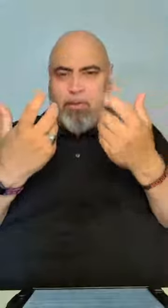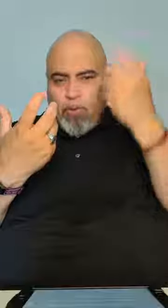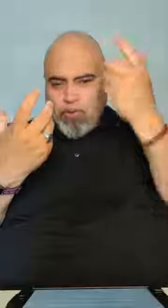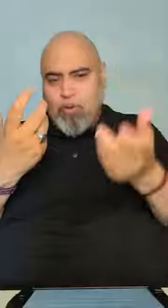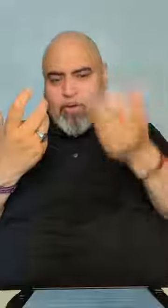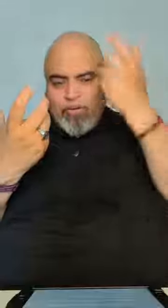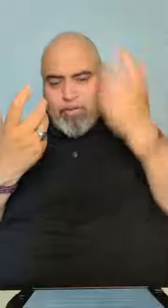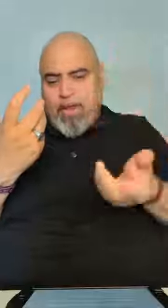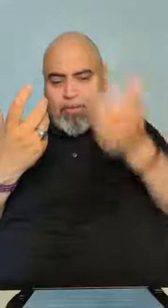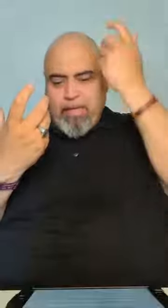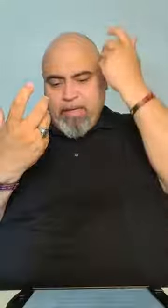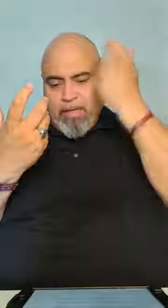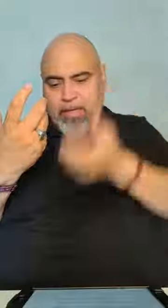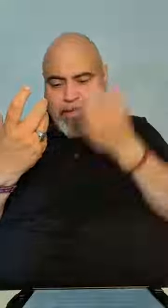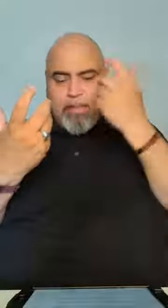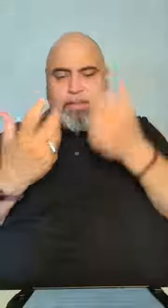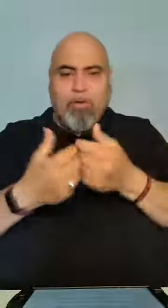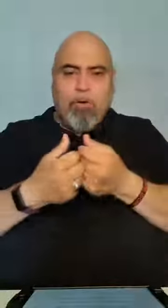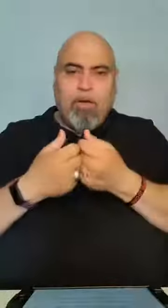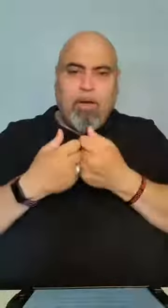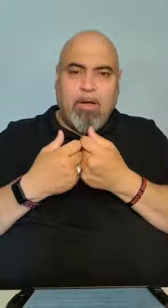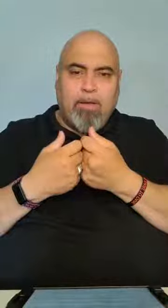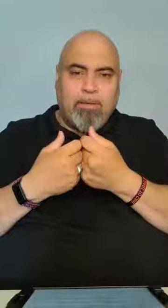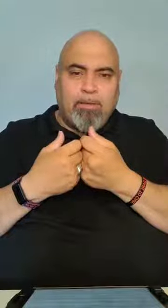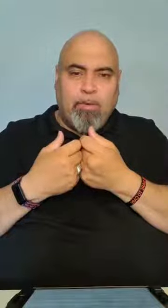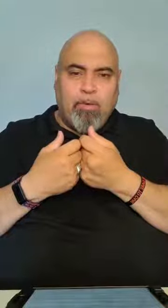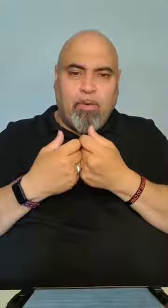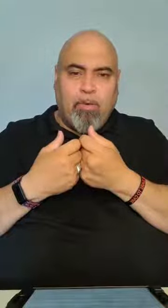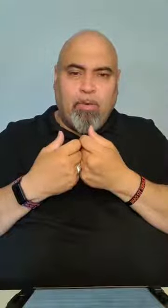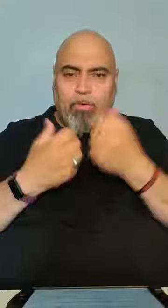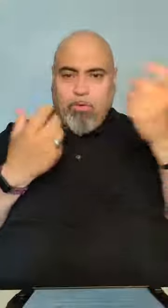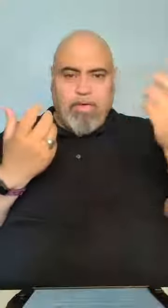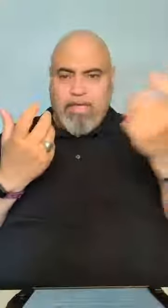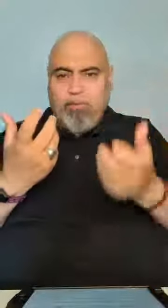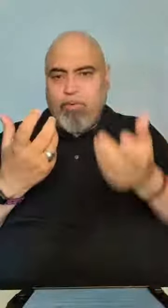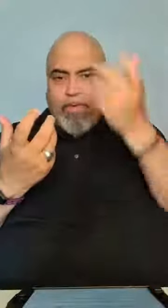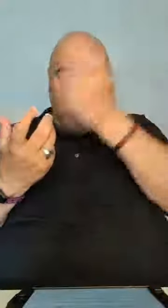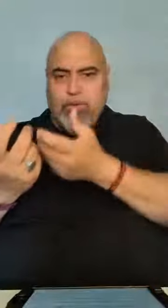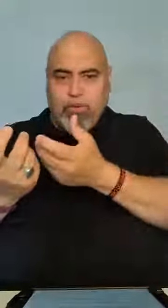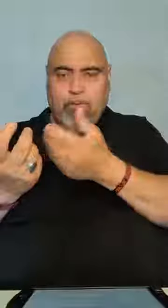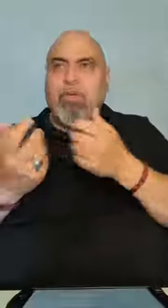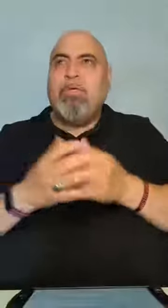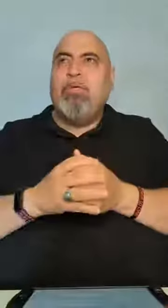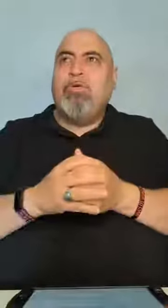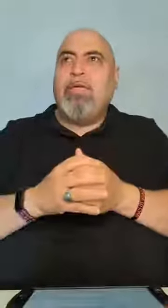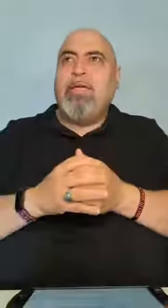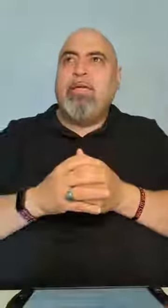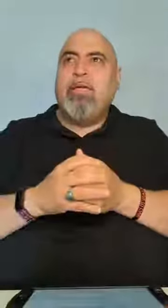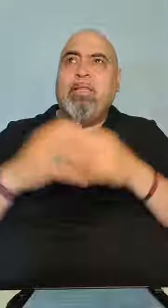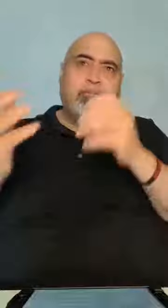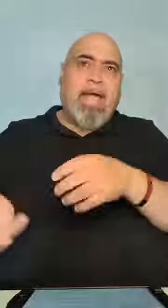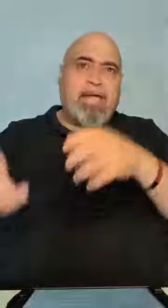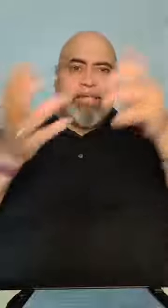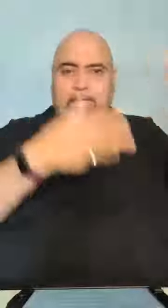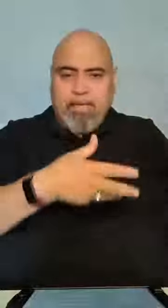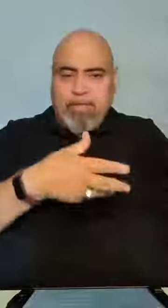opposed to going from Aramaic, or Hebrew into the Greek and then back into English,